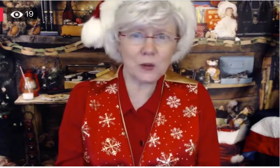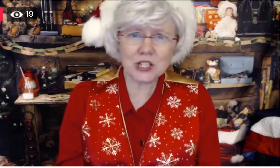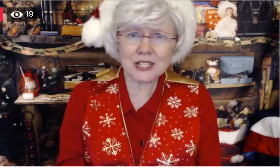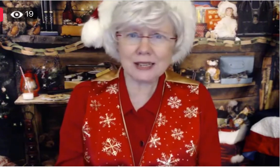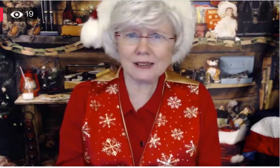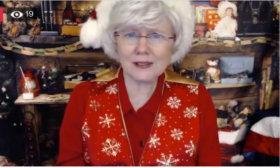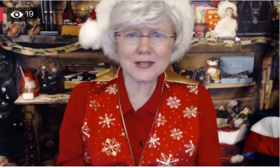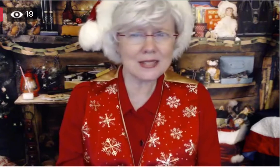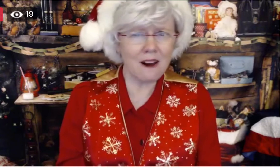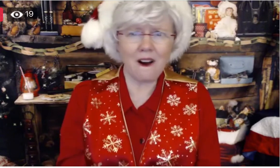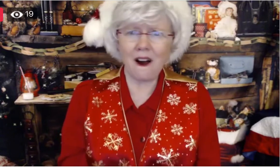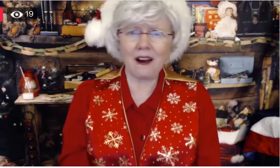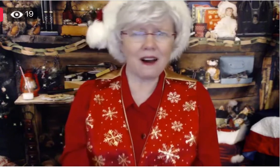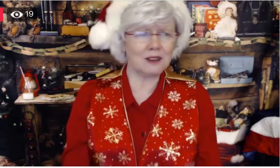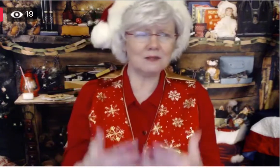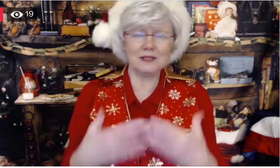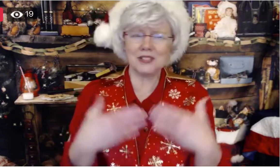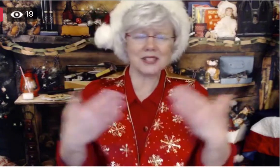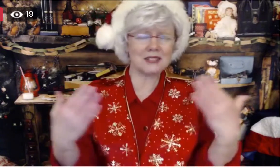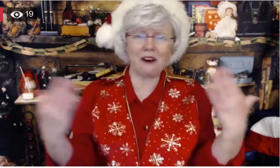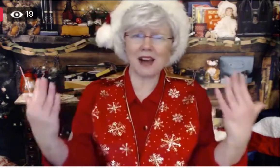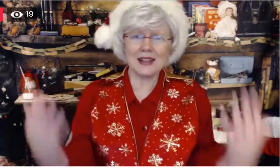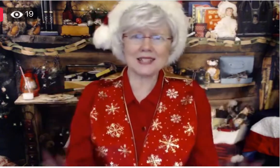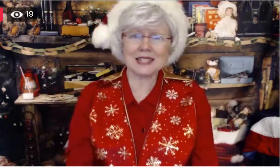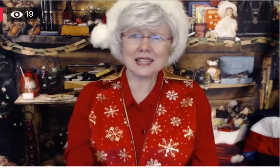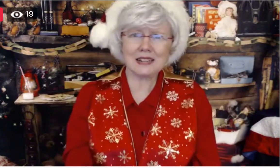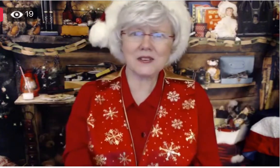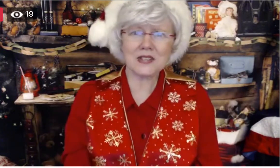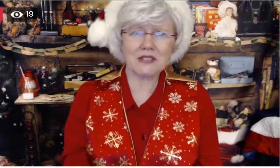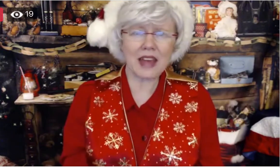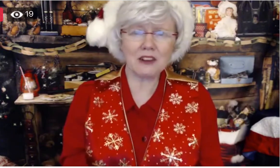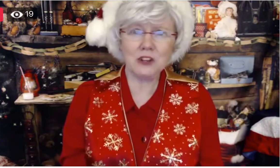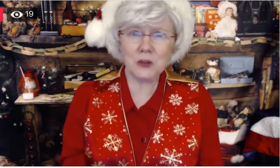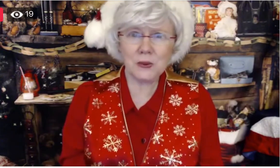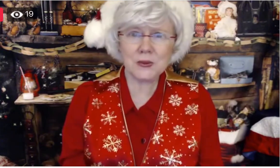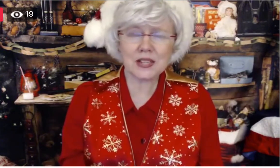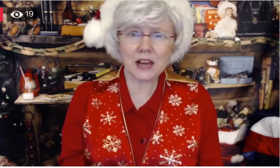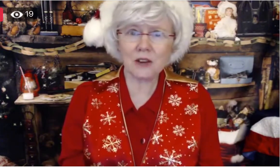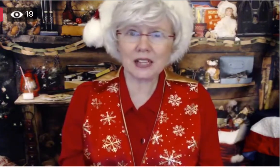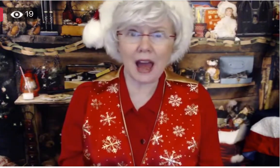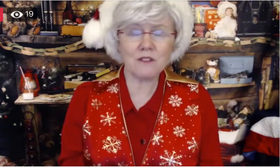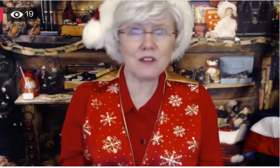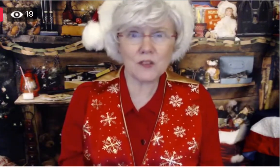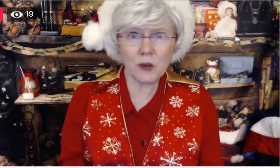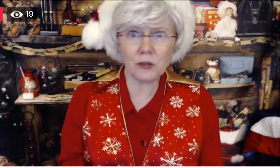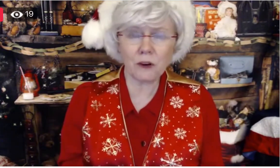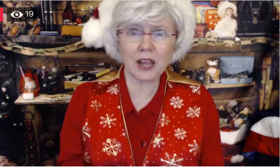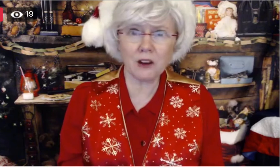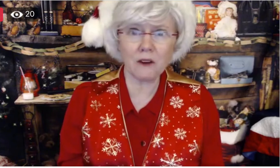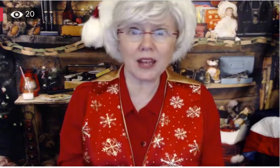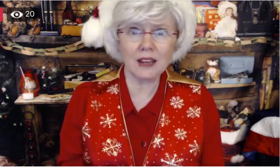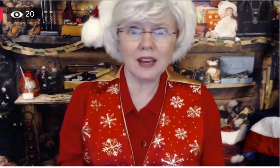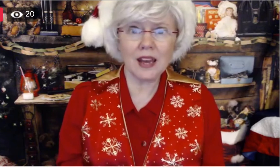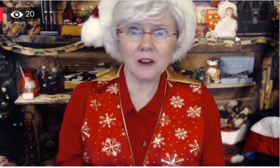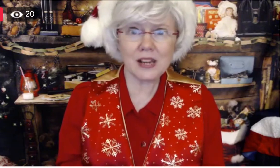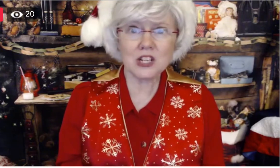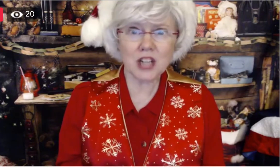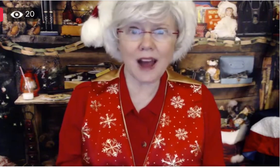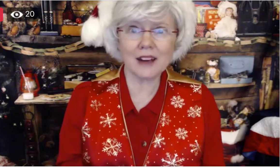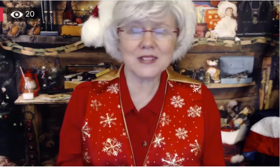language skills, just all kinds of skills that they can use later in life, even though they're a hearing child.